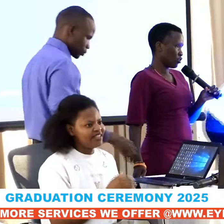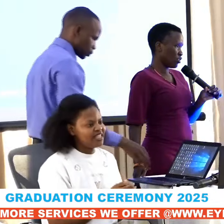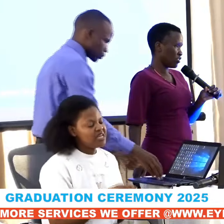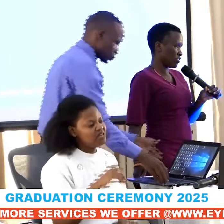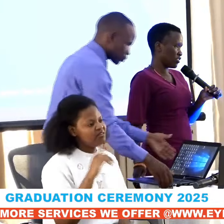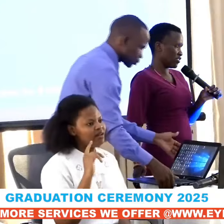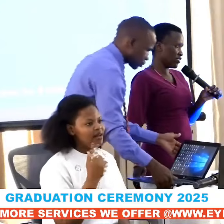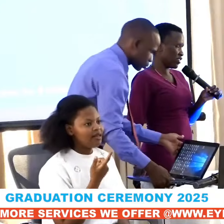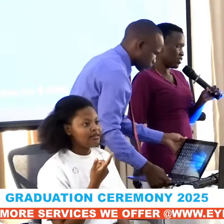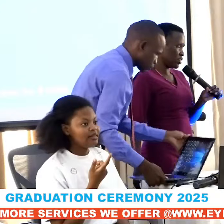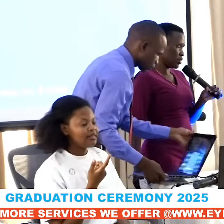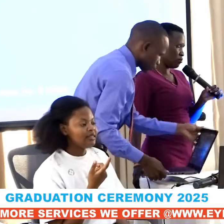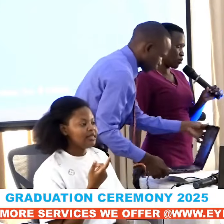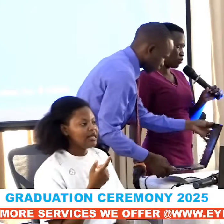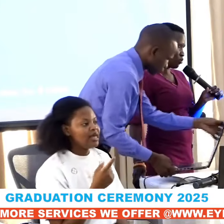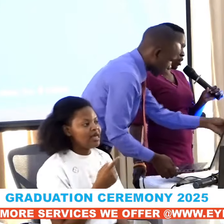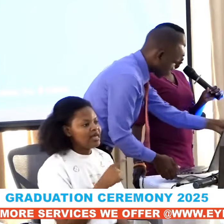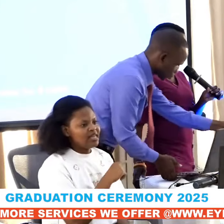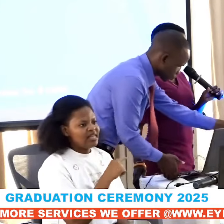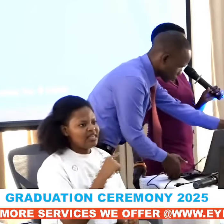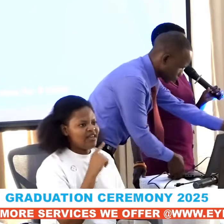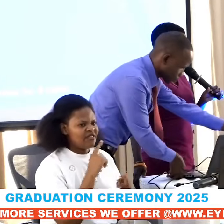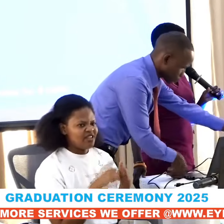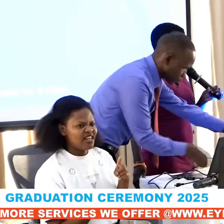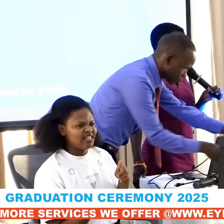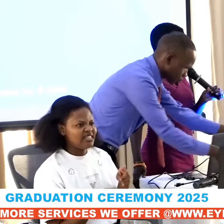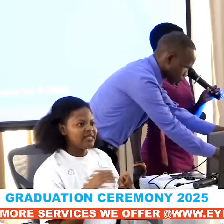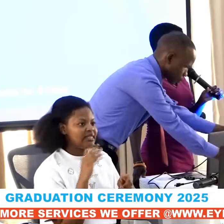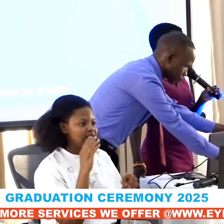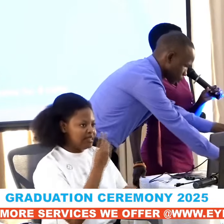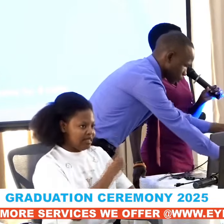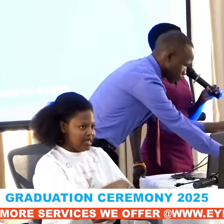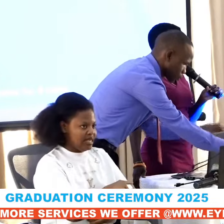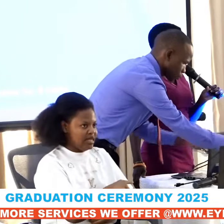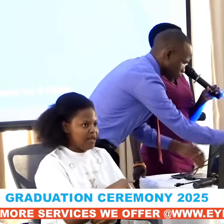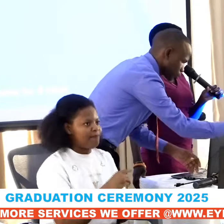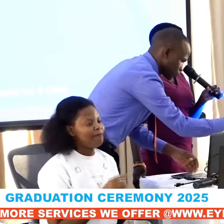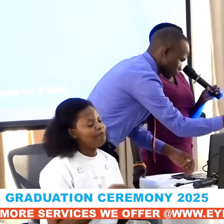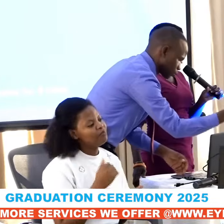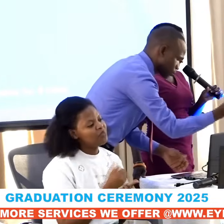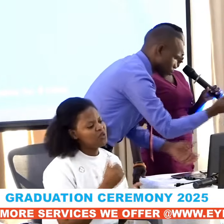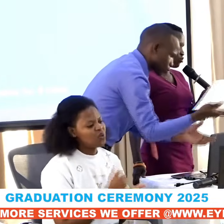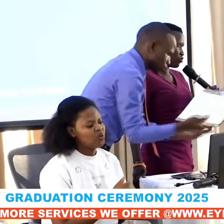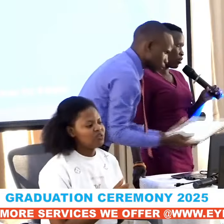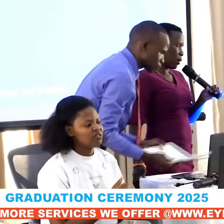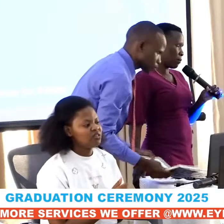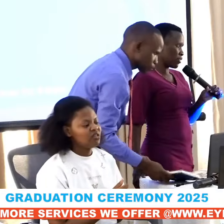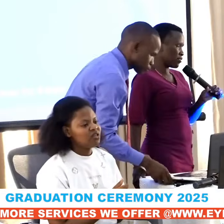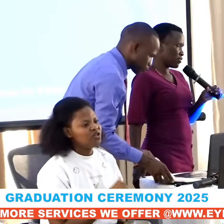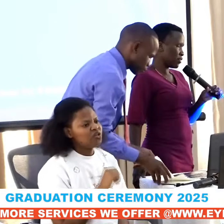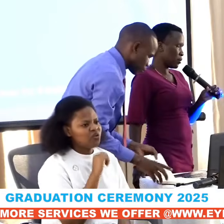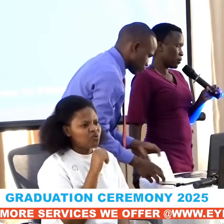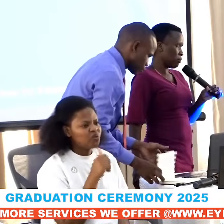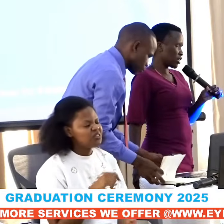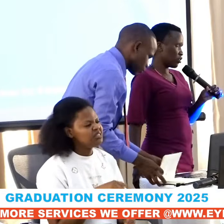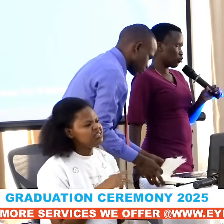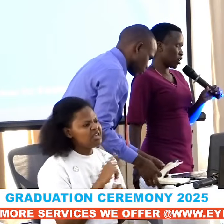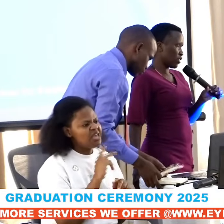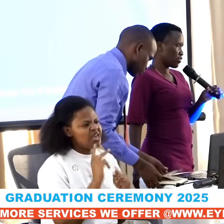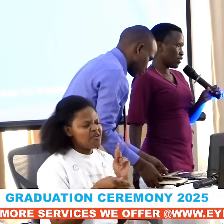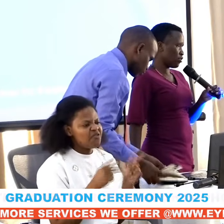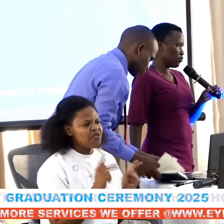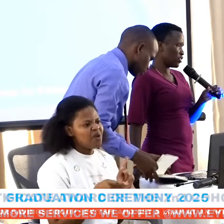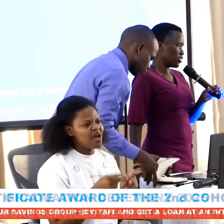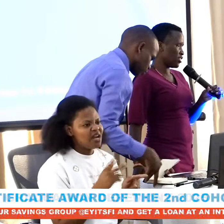not always easy because you have other things to do, you have other schedules, but making sure